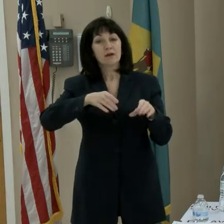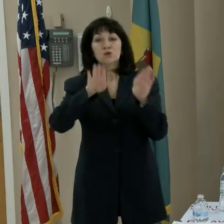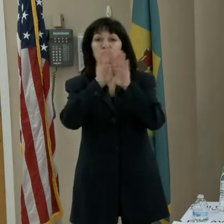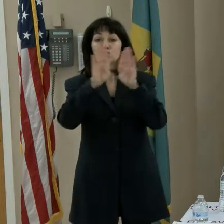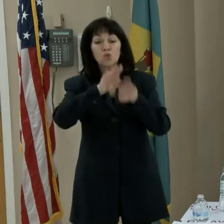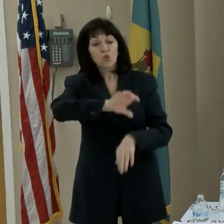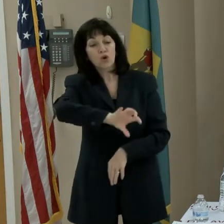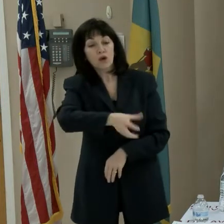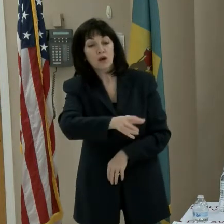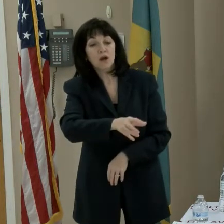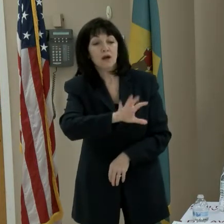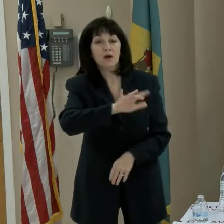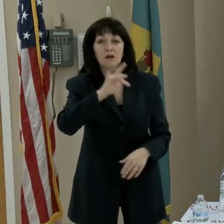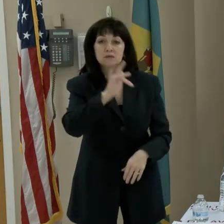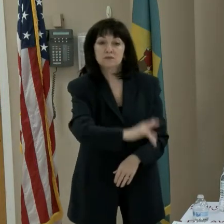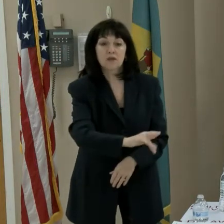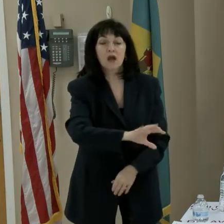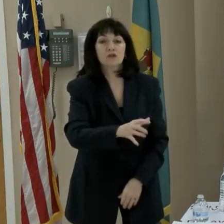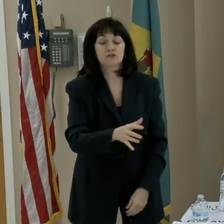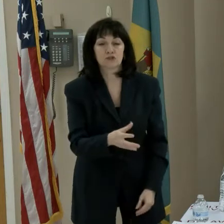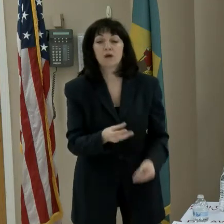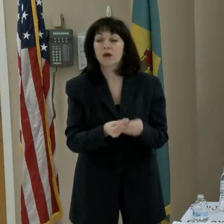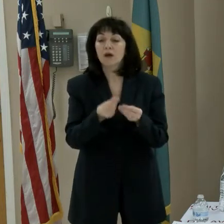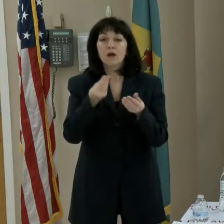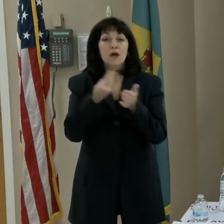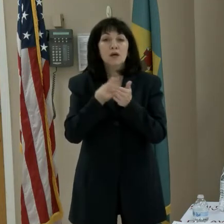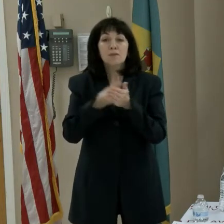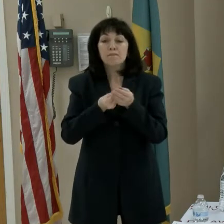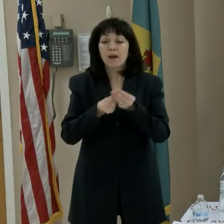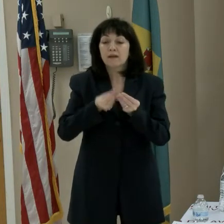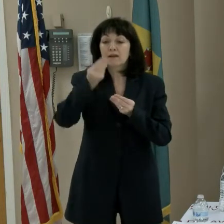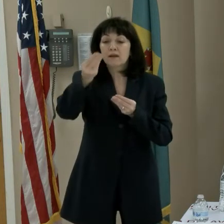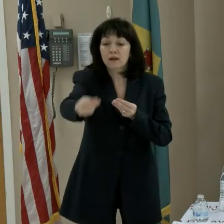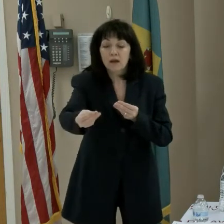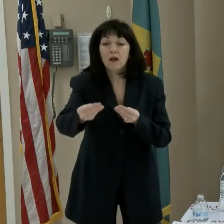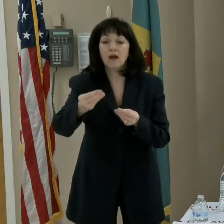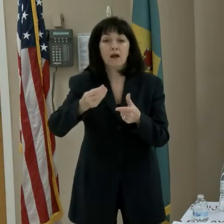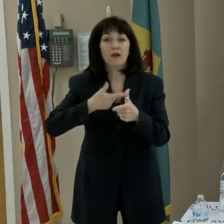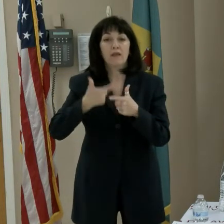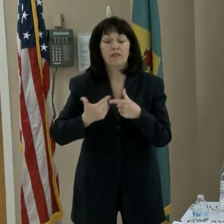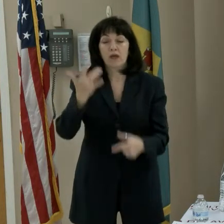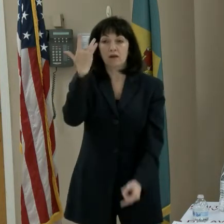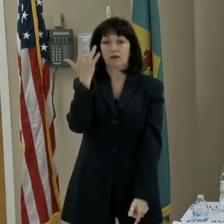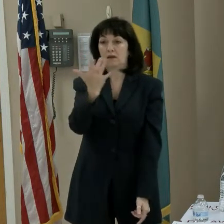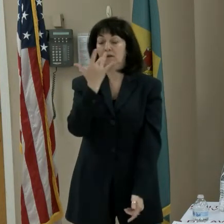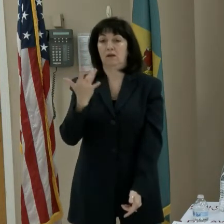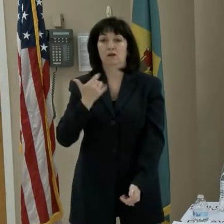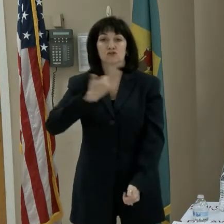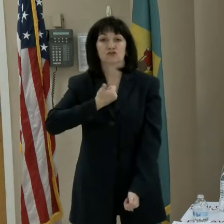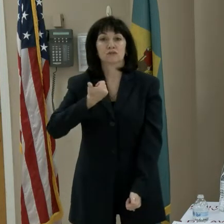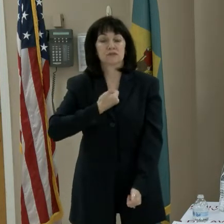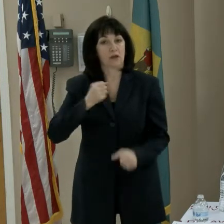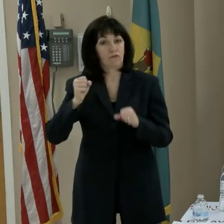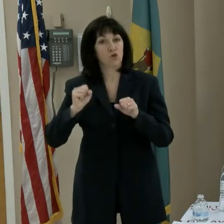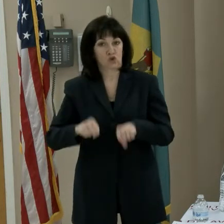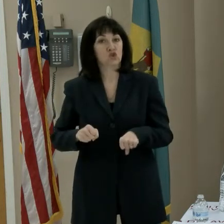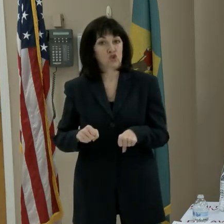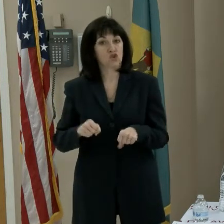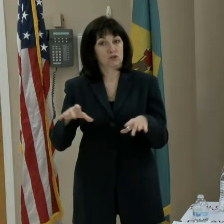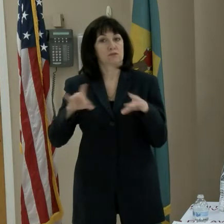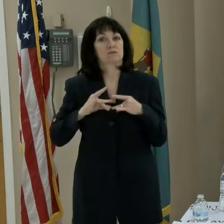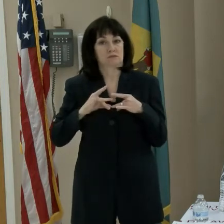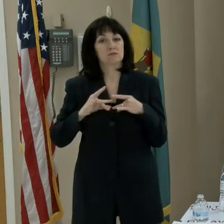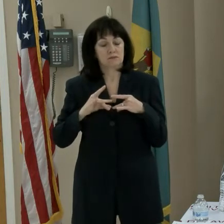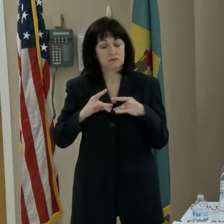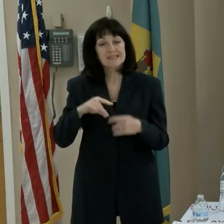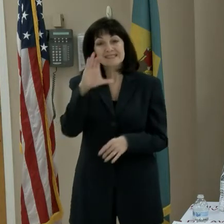someone money, and that could be a way that you are infecting yourself unintentionally. So we really want people to think about that. The CDC has put